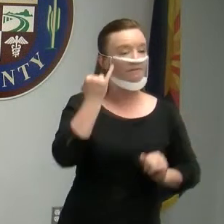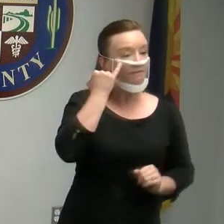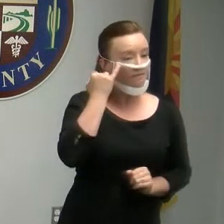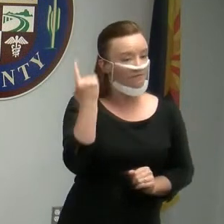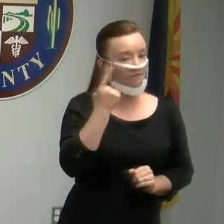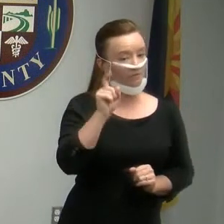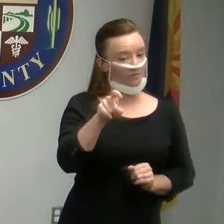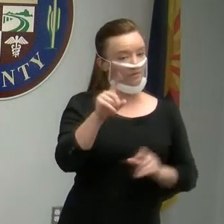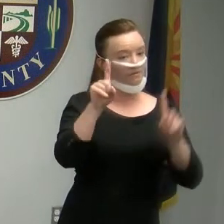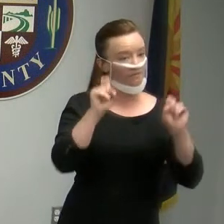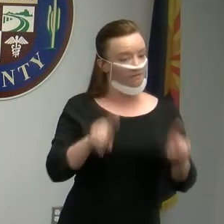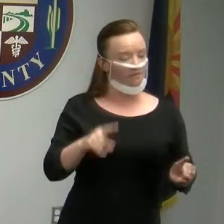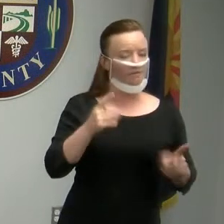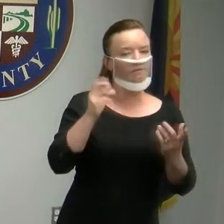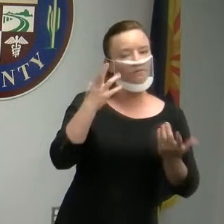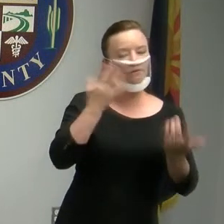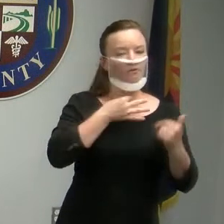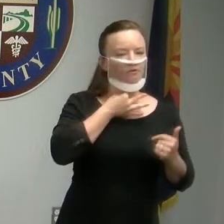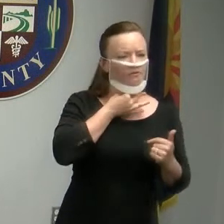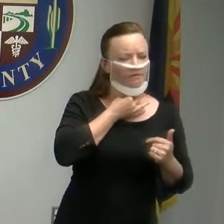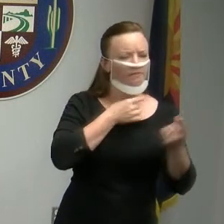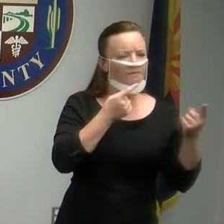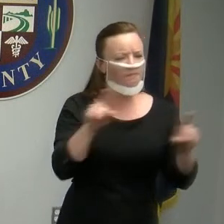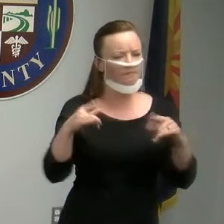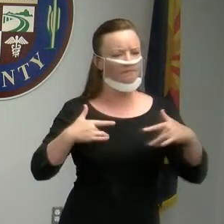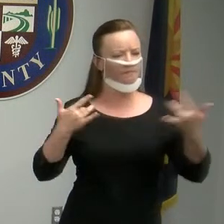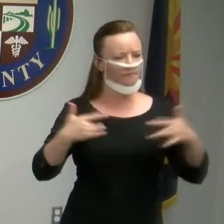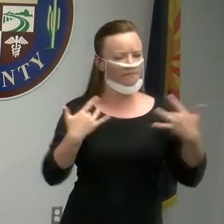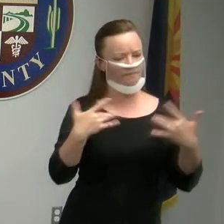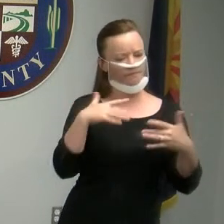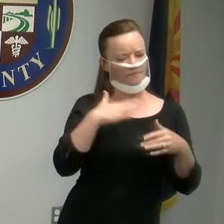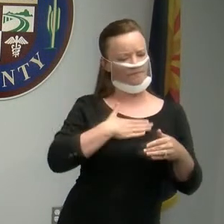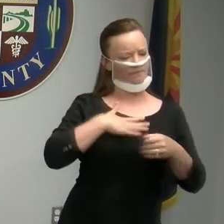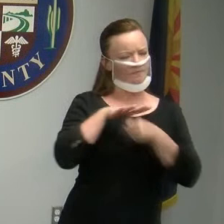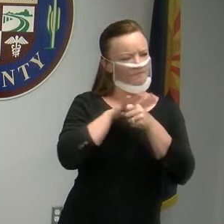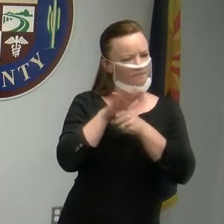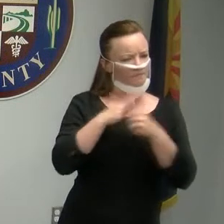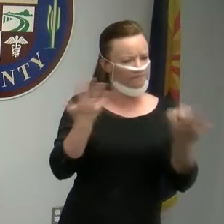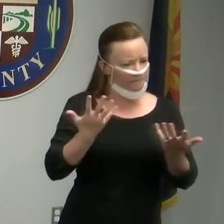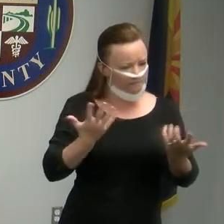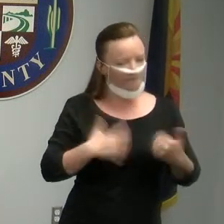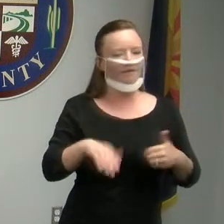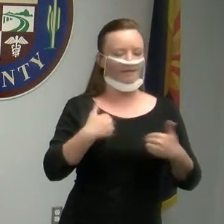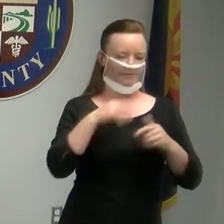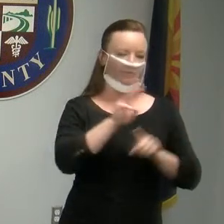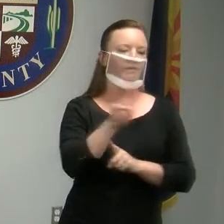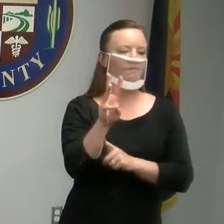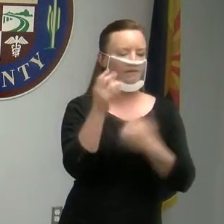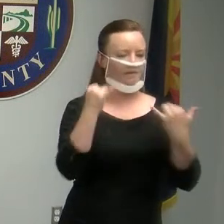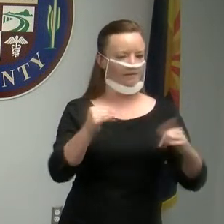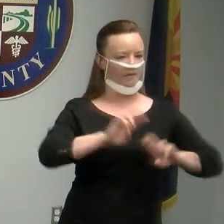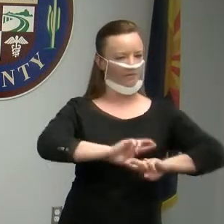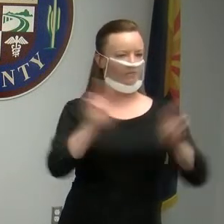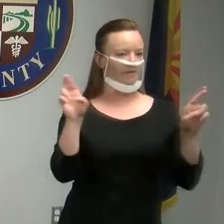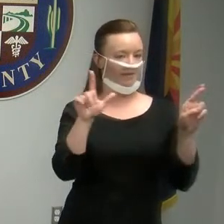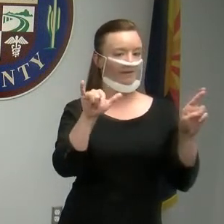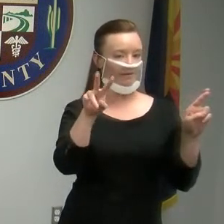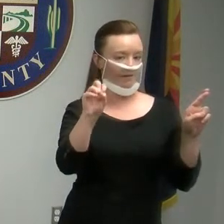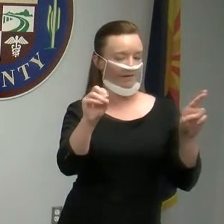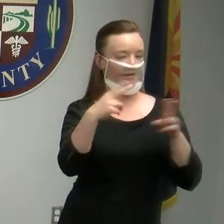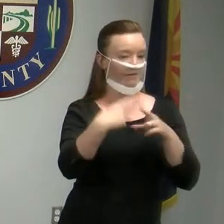needs testing, they're curious about these events going on in their neighborhoods, we have a website that is now up and it is live,